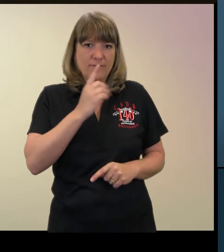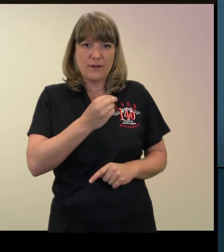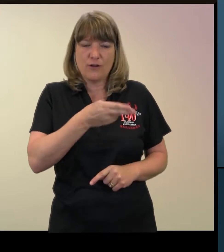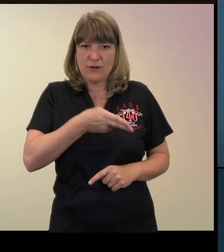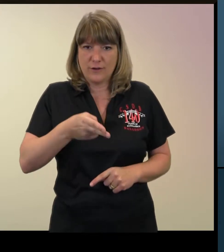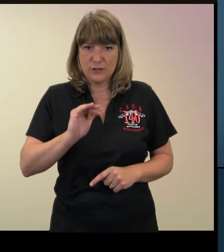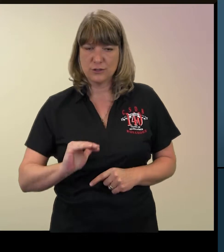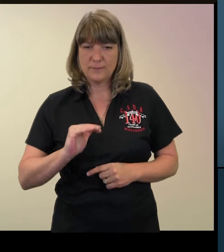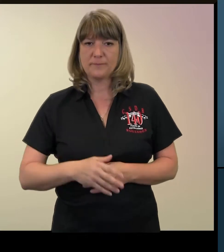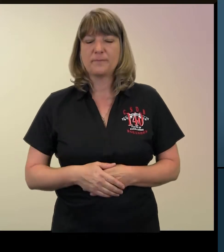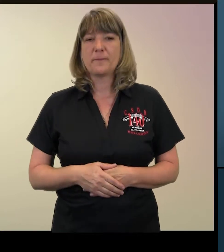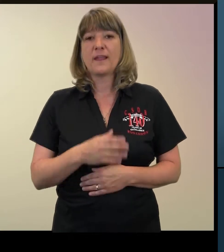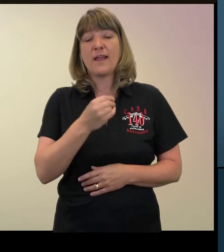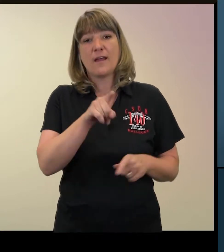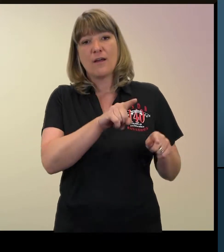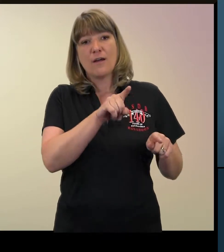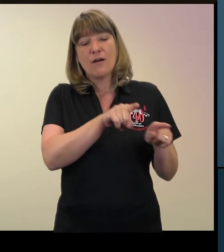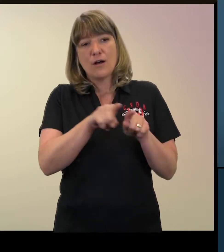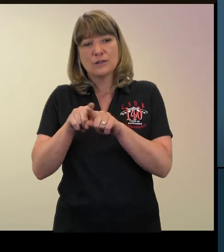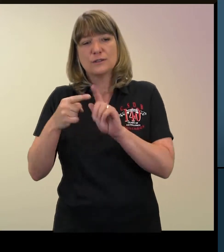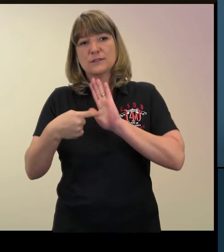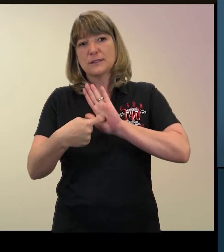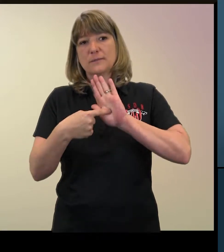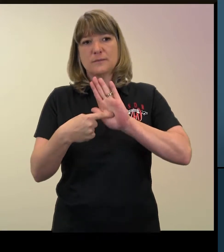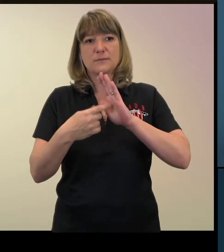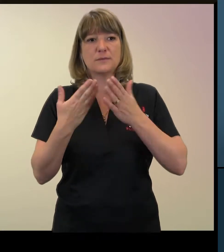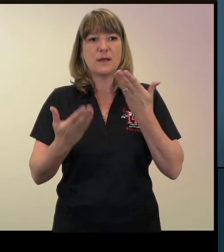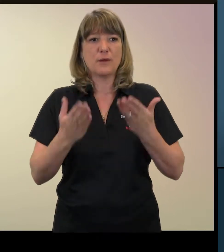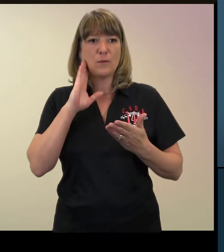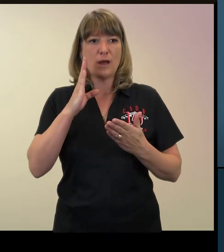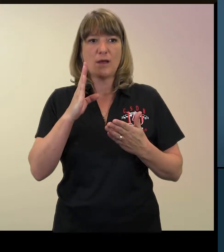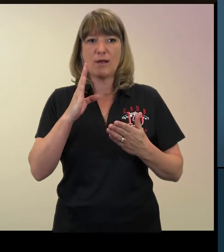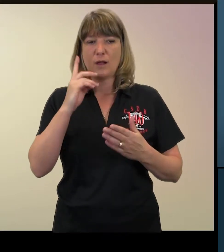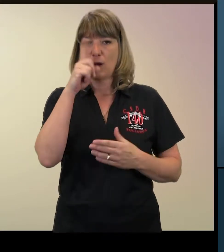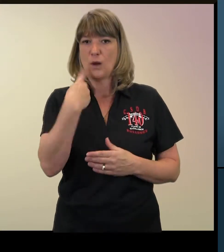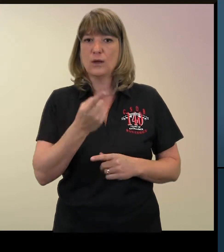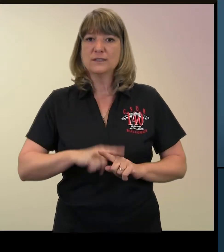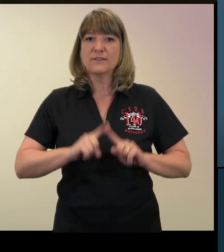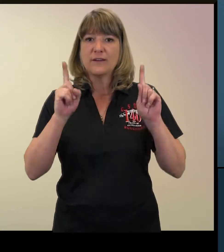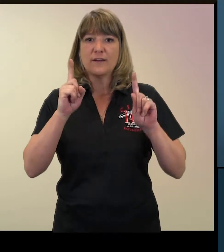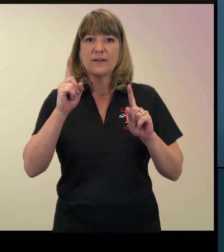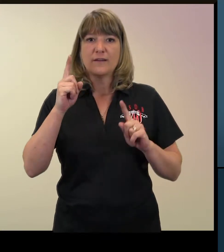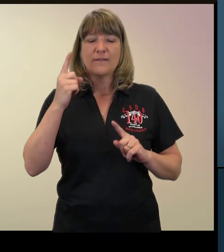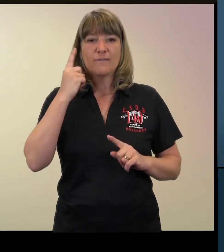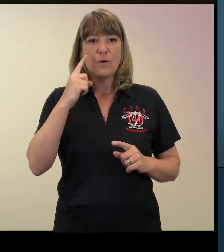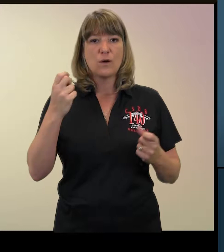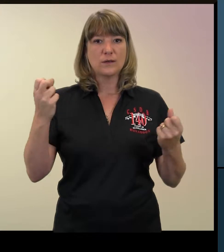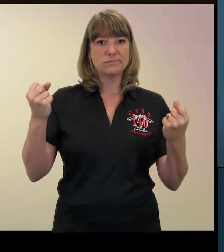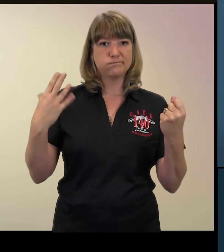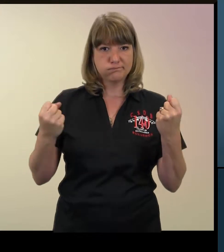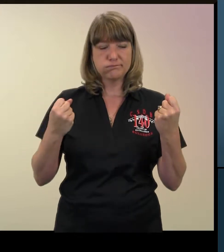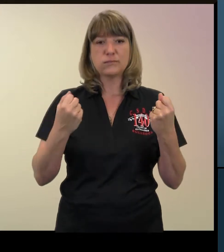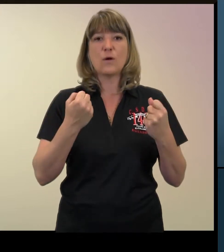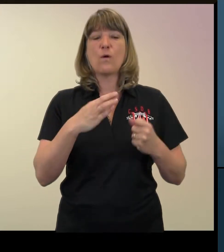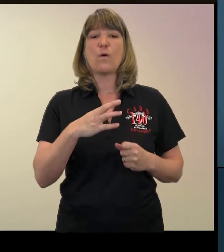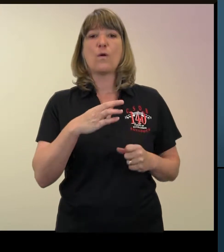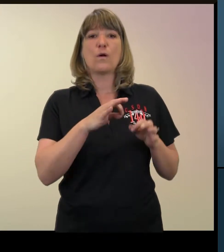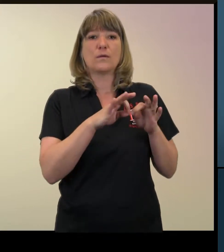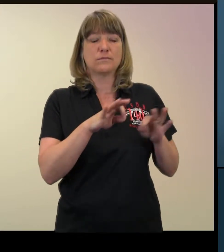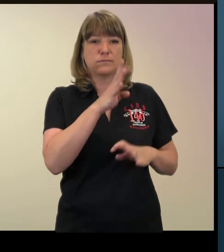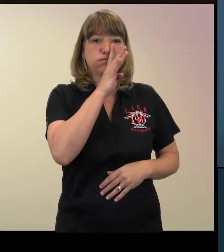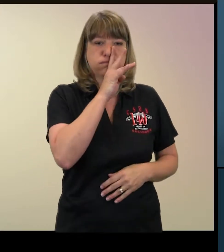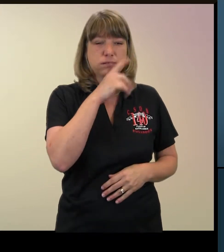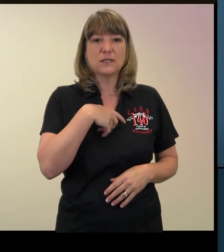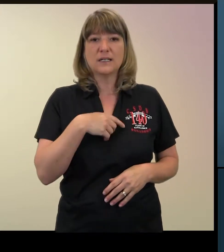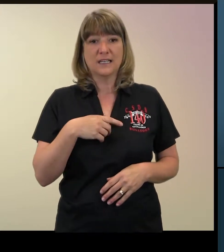Again, there's the fact that some of the symptoms might present differently in a sign language versus a spoken language, and if you're not